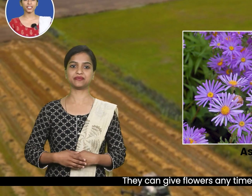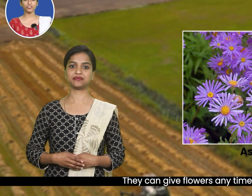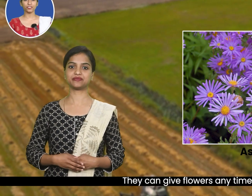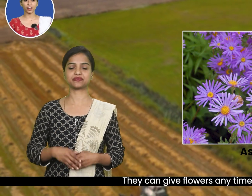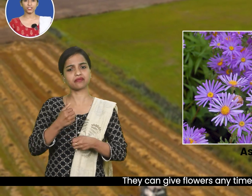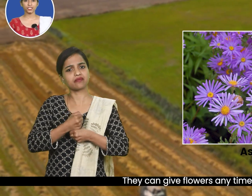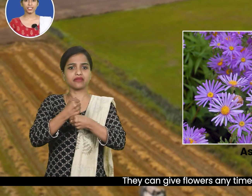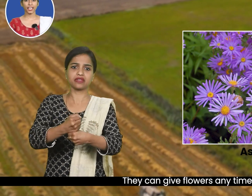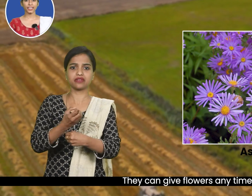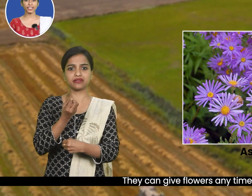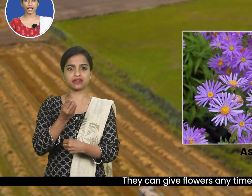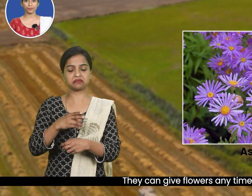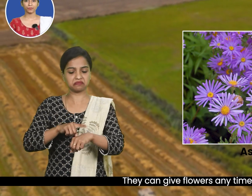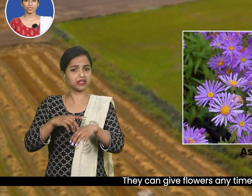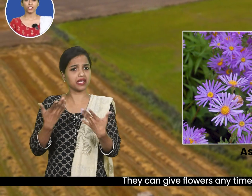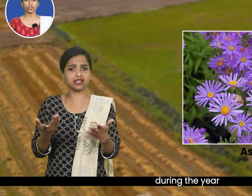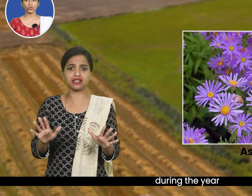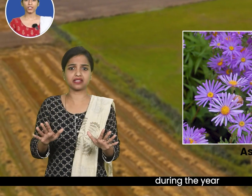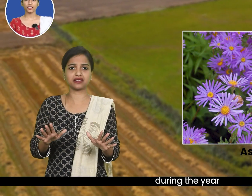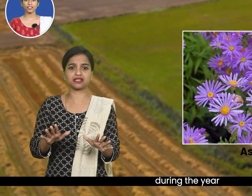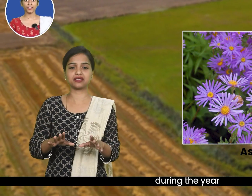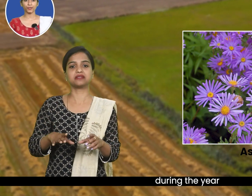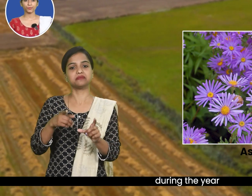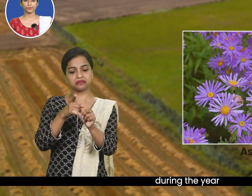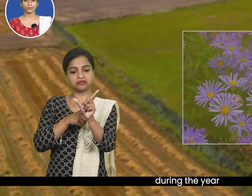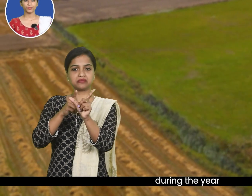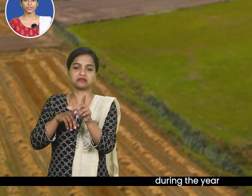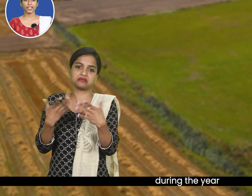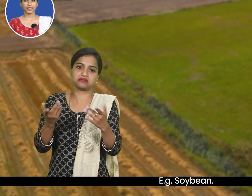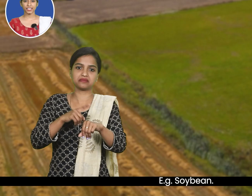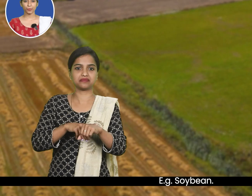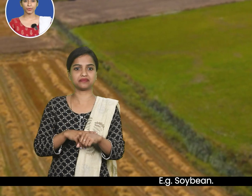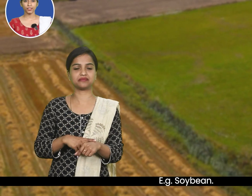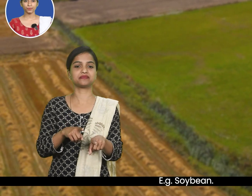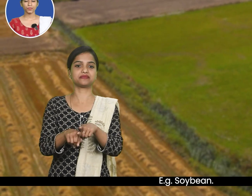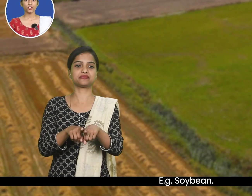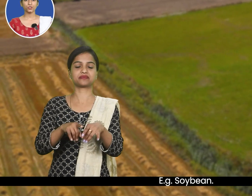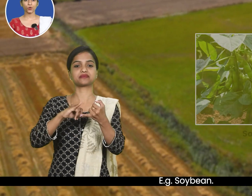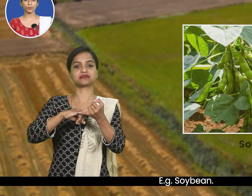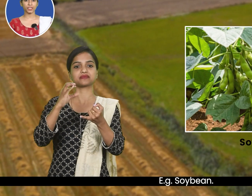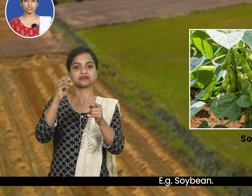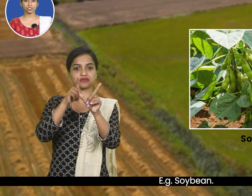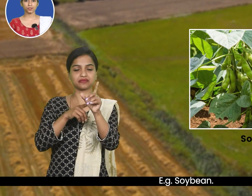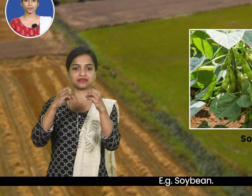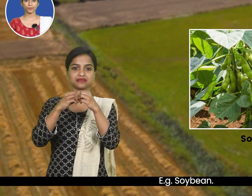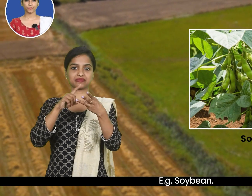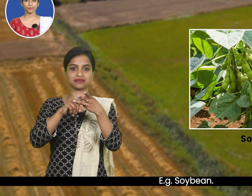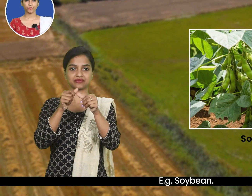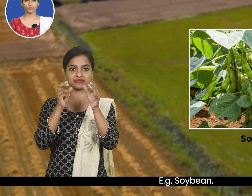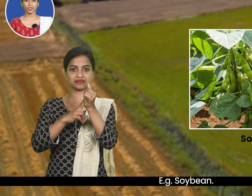They can give flowers any time during the year. Example,